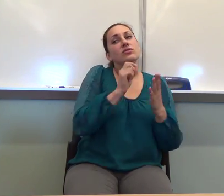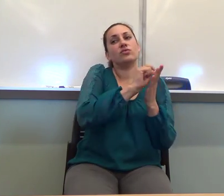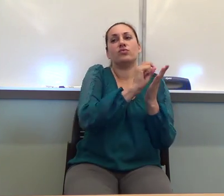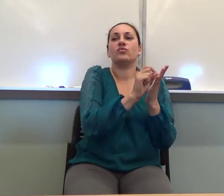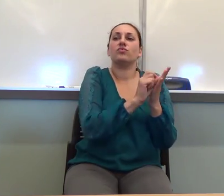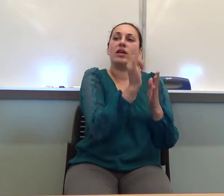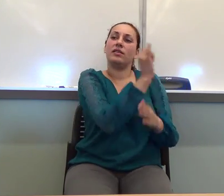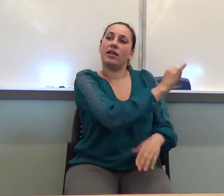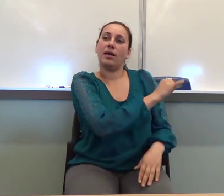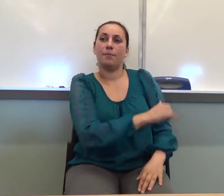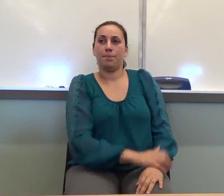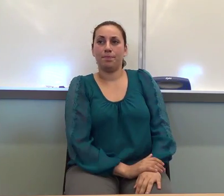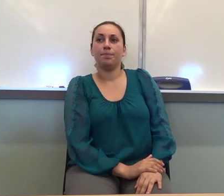way.